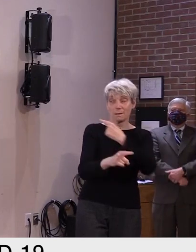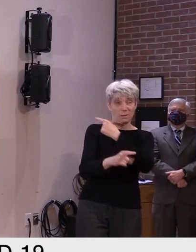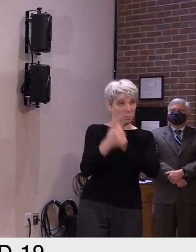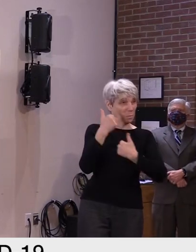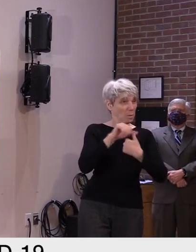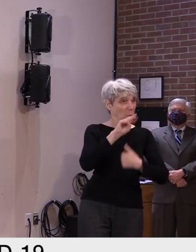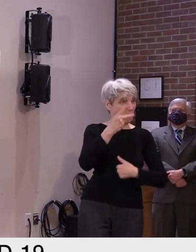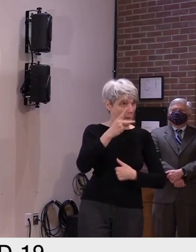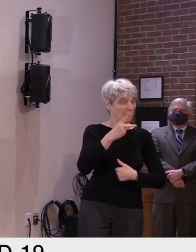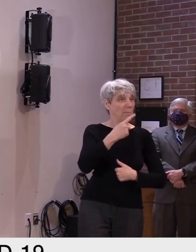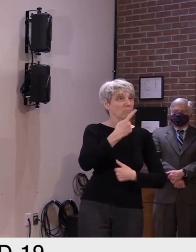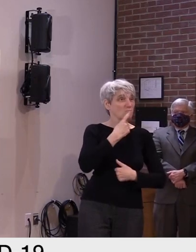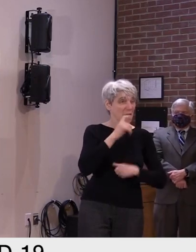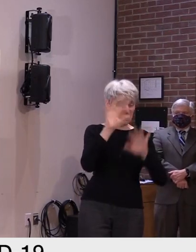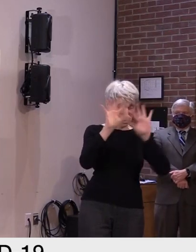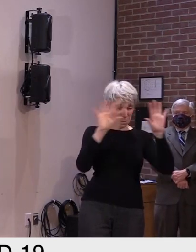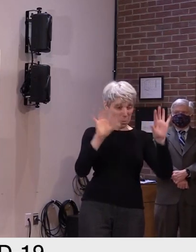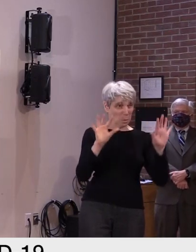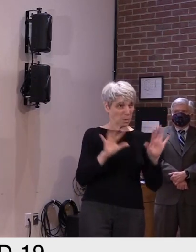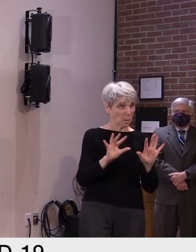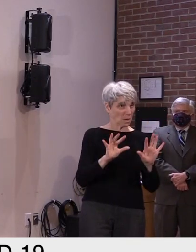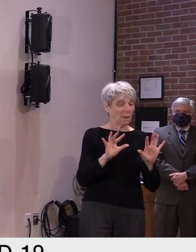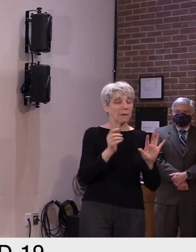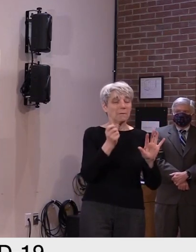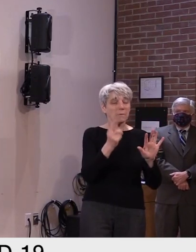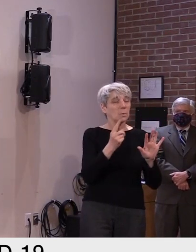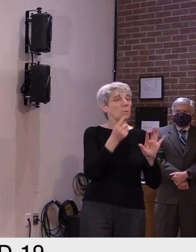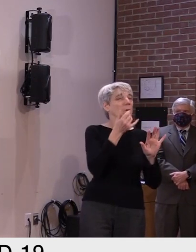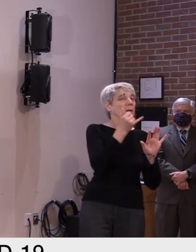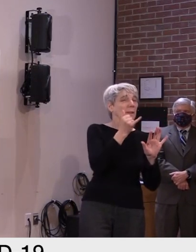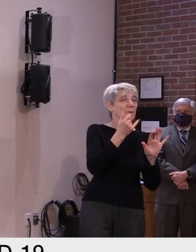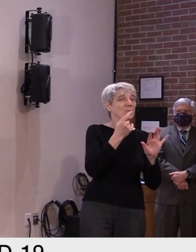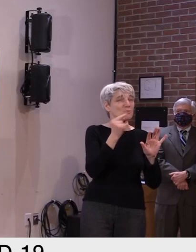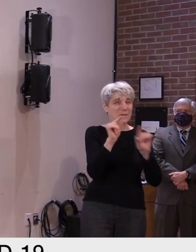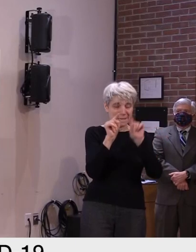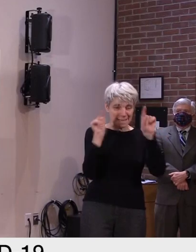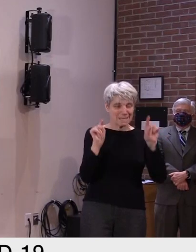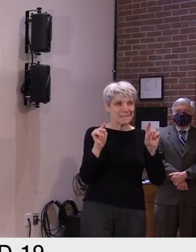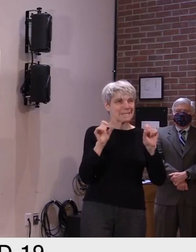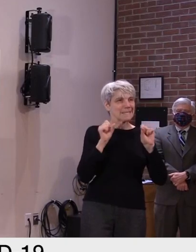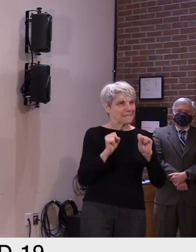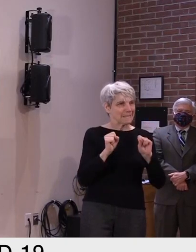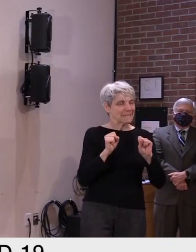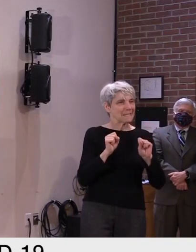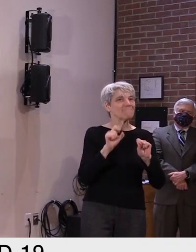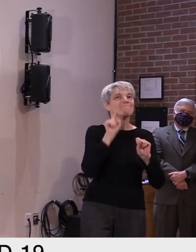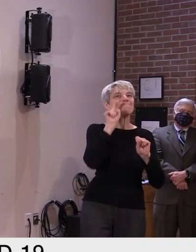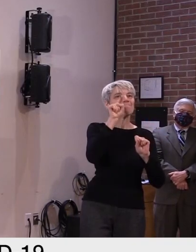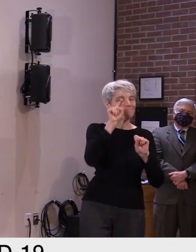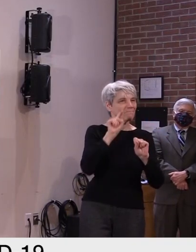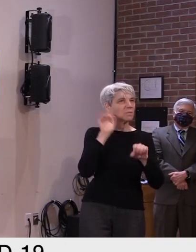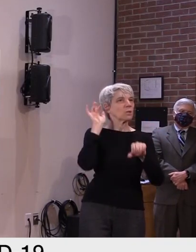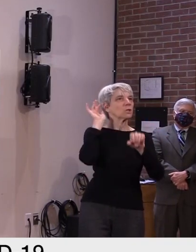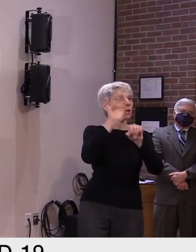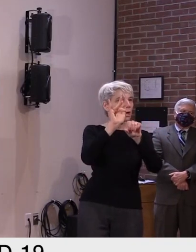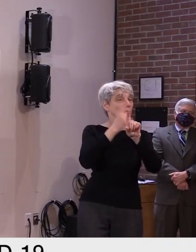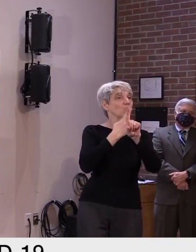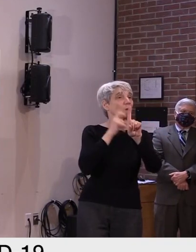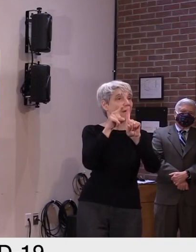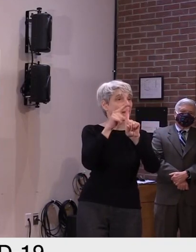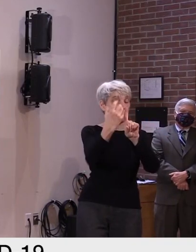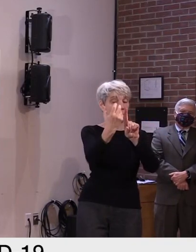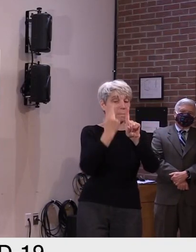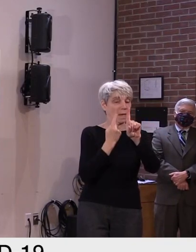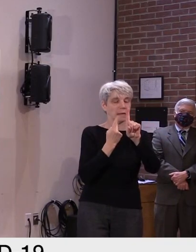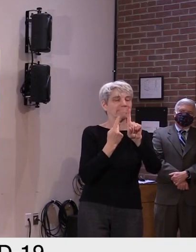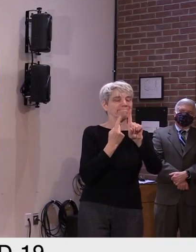know that based on what we just looked at, you will most likely have to quarantine upon your return. And this is